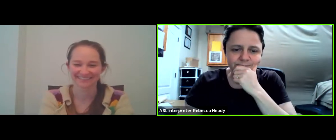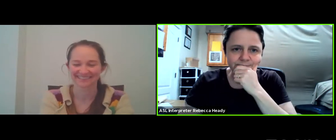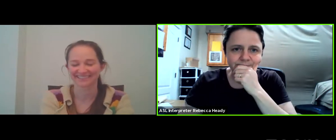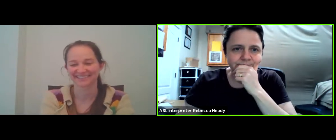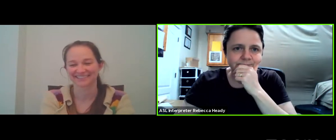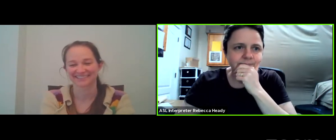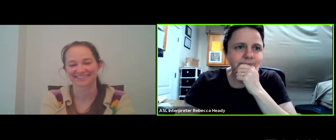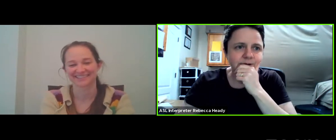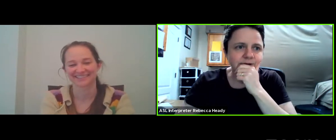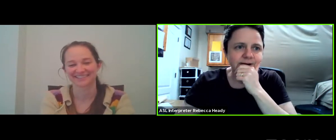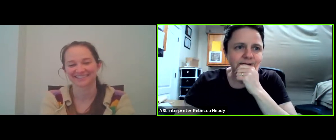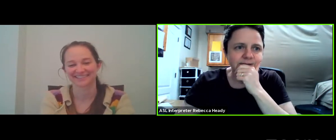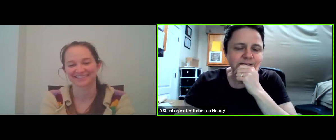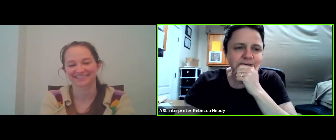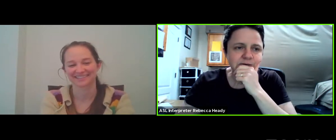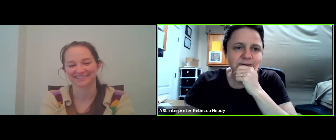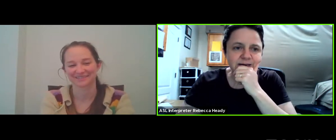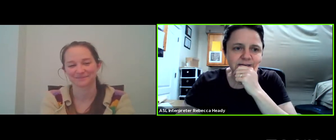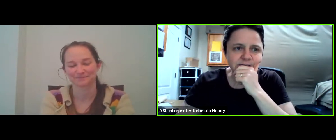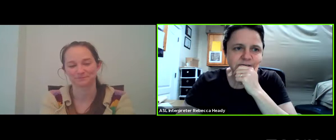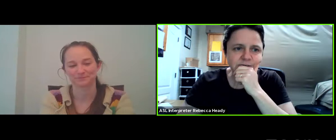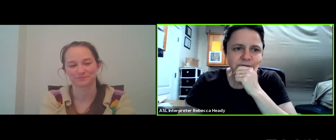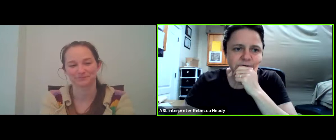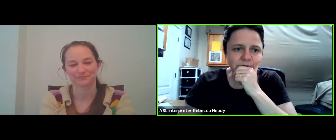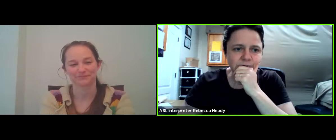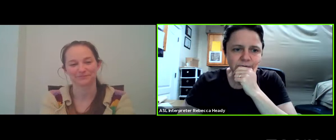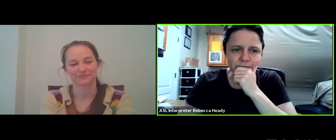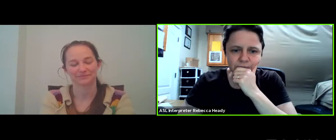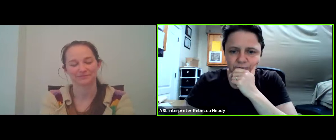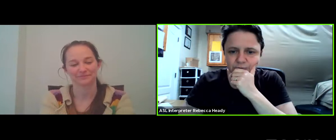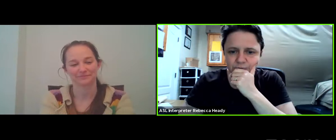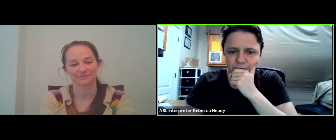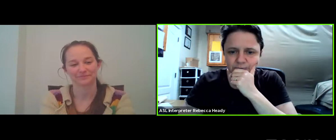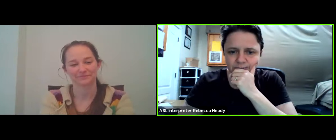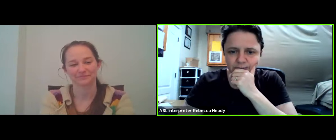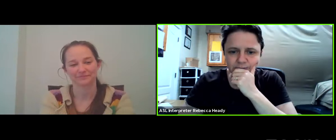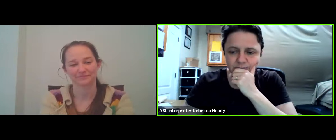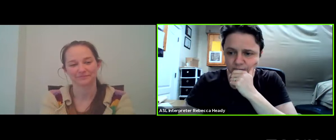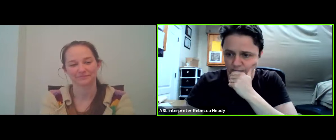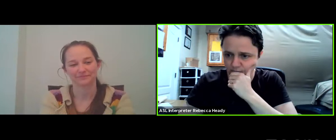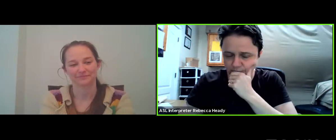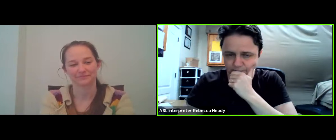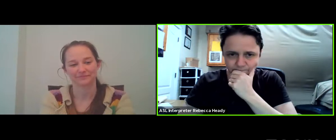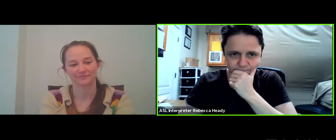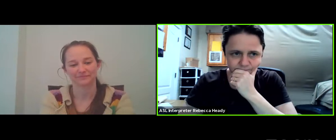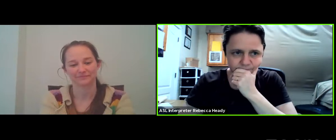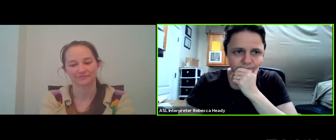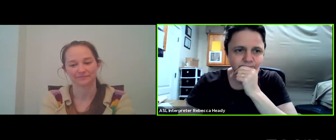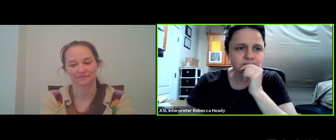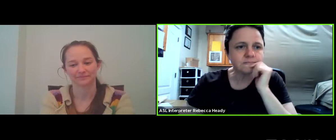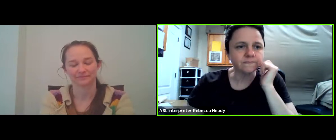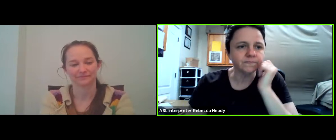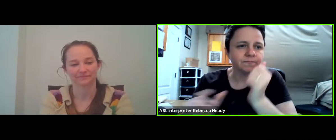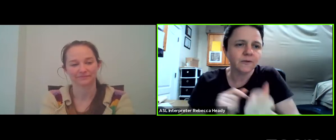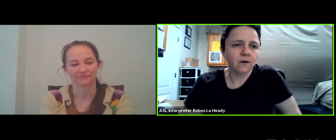all right, let's go back to where are we at?